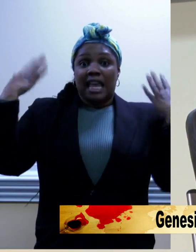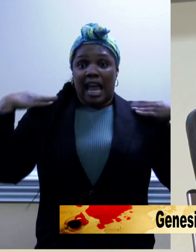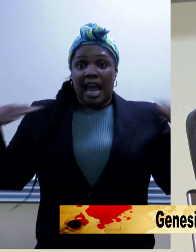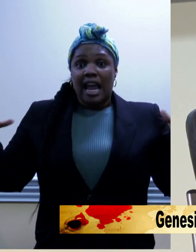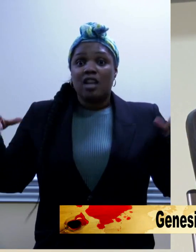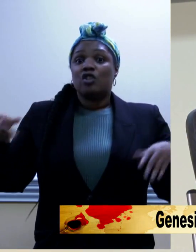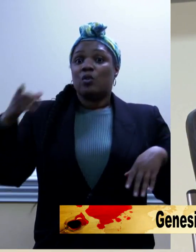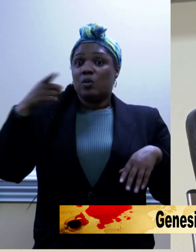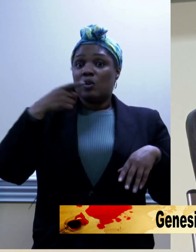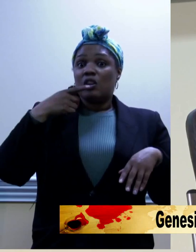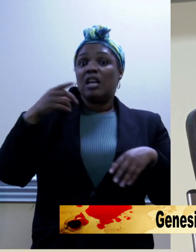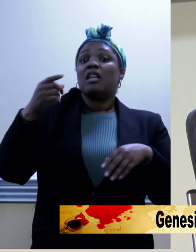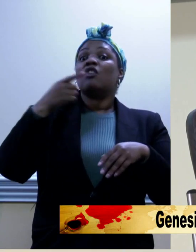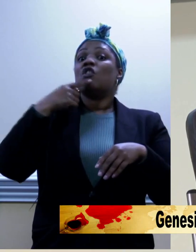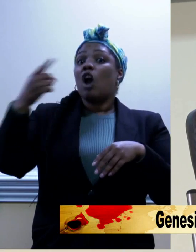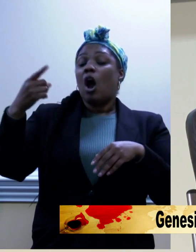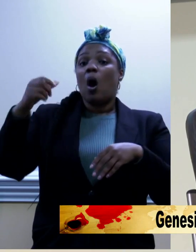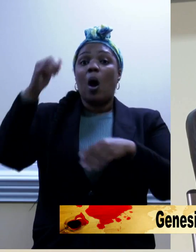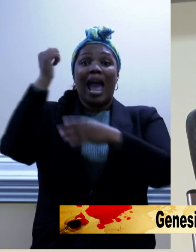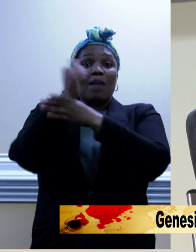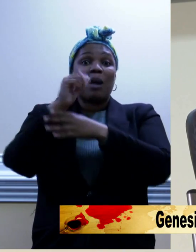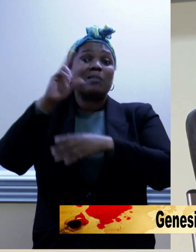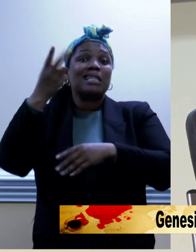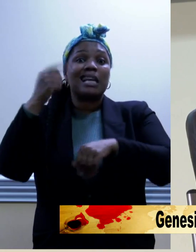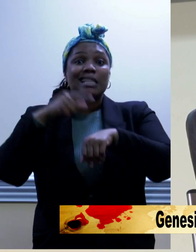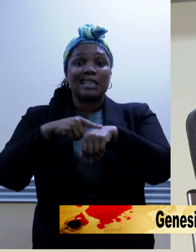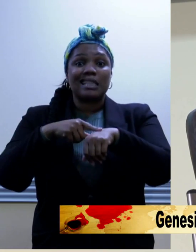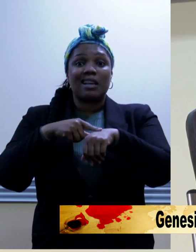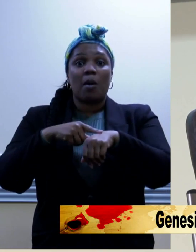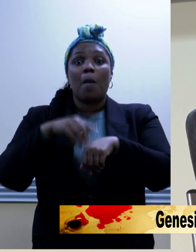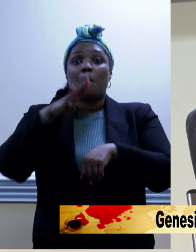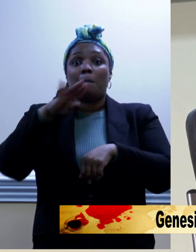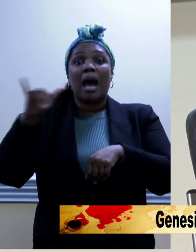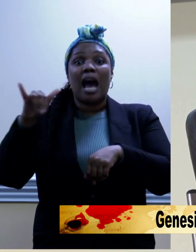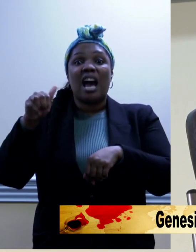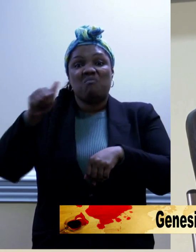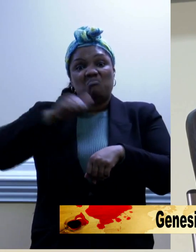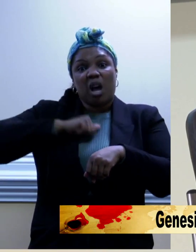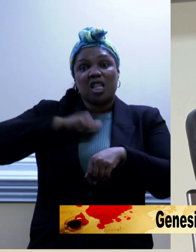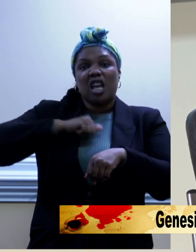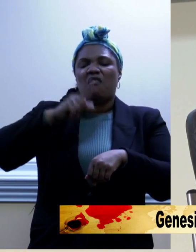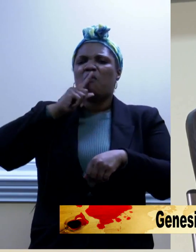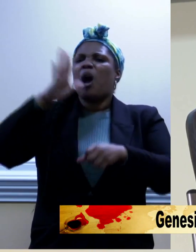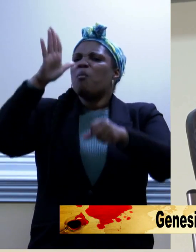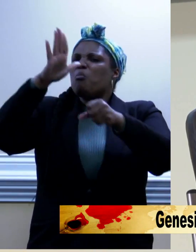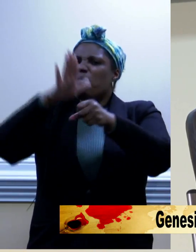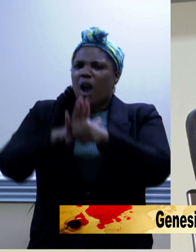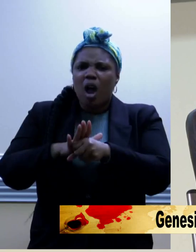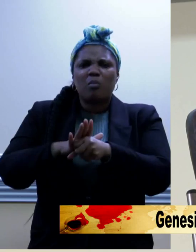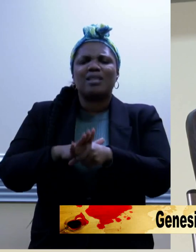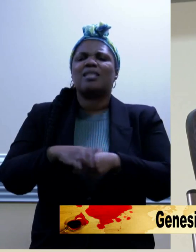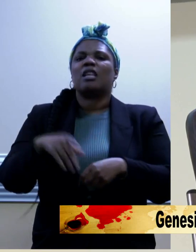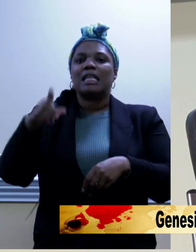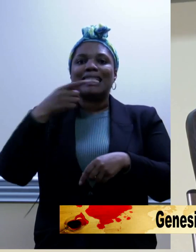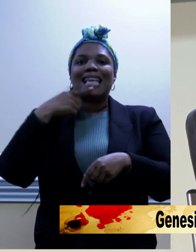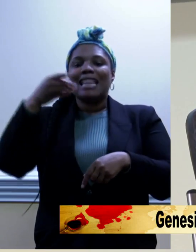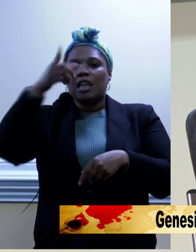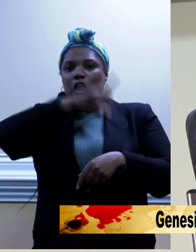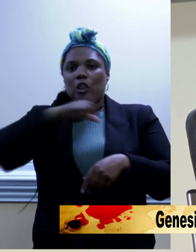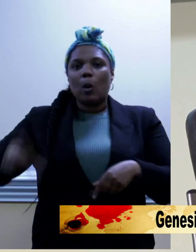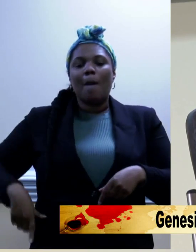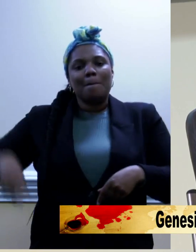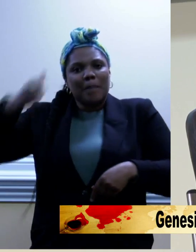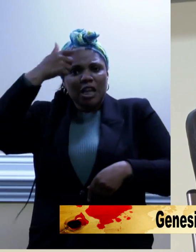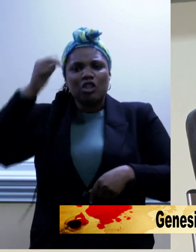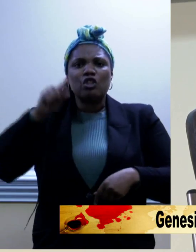heaven the second time. Go ahead. And said, by myself have I sworn, saith the Lord. Go ahead. For because thou hast done